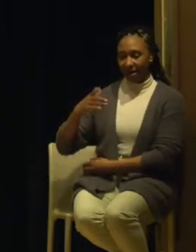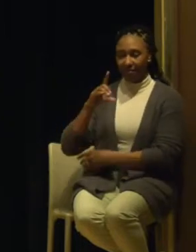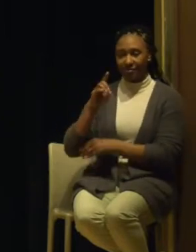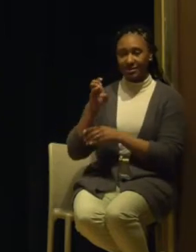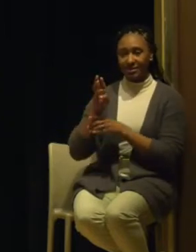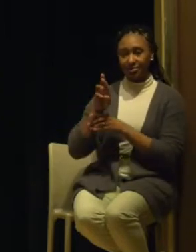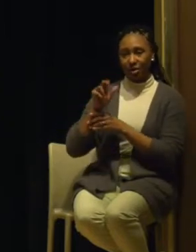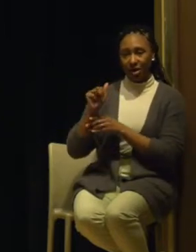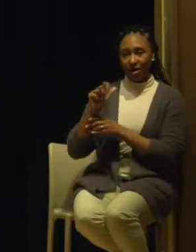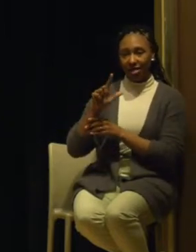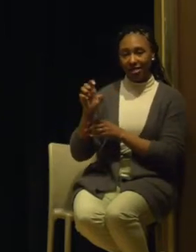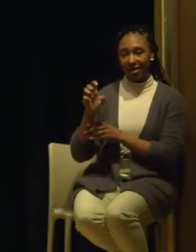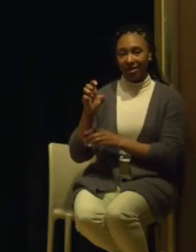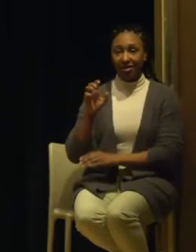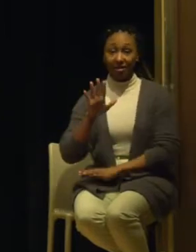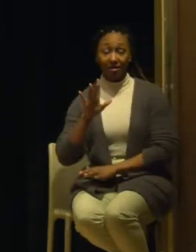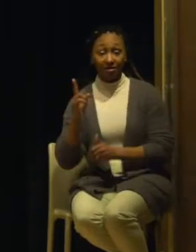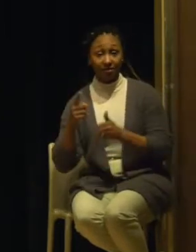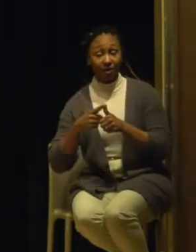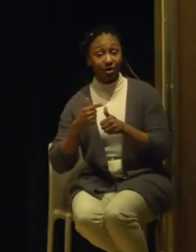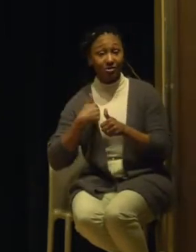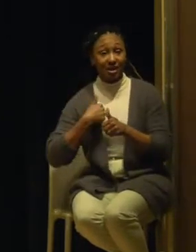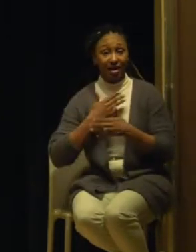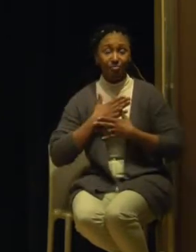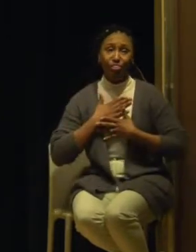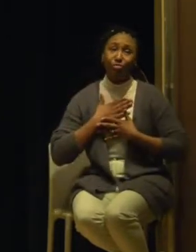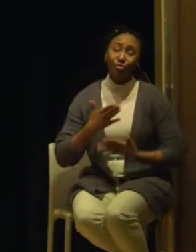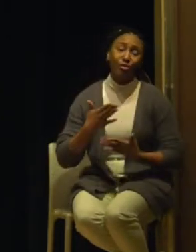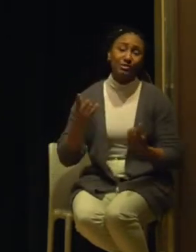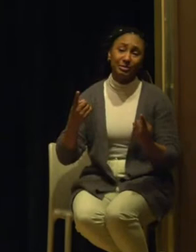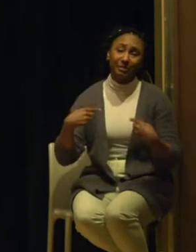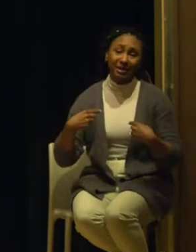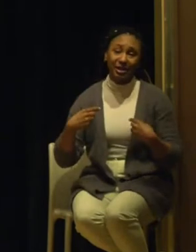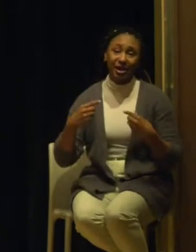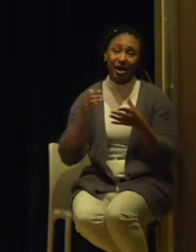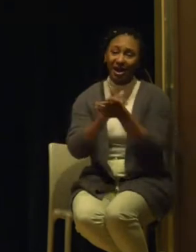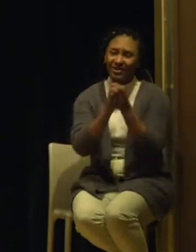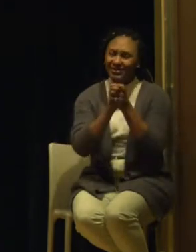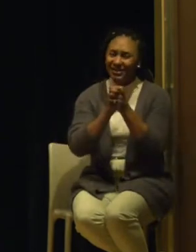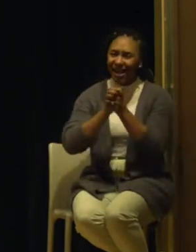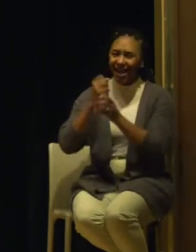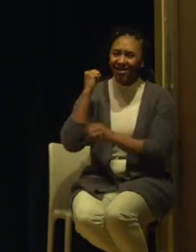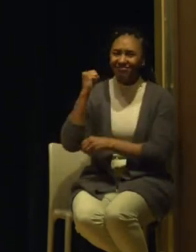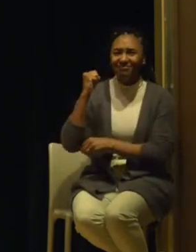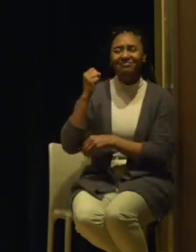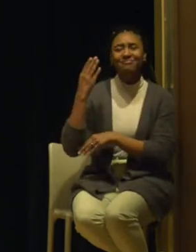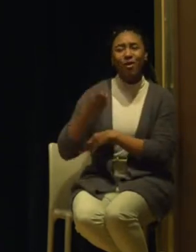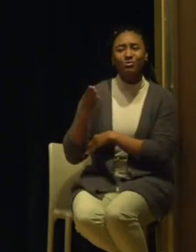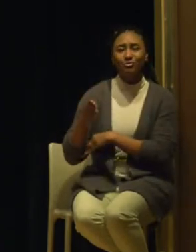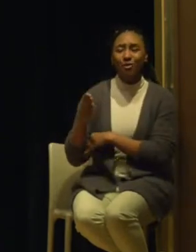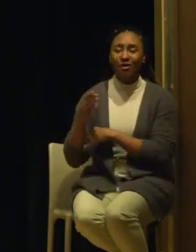two people. First of all, Michelle, well, first of all, I'm thrilled to be here. Yay, Baltimore. And